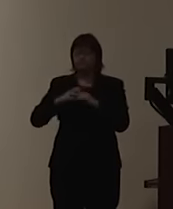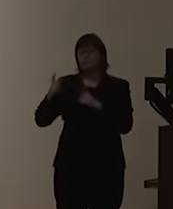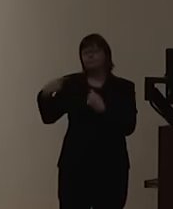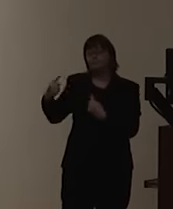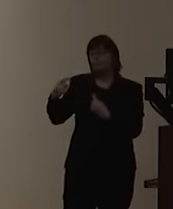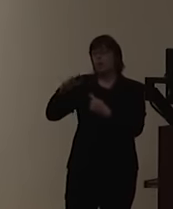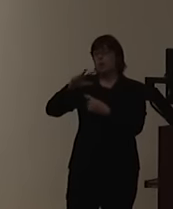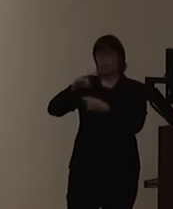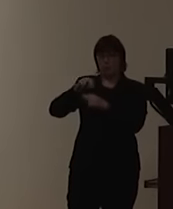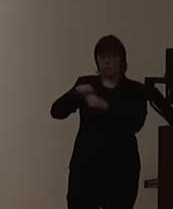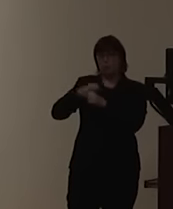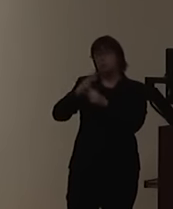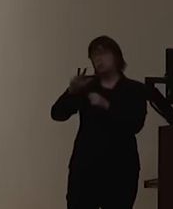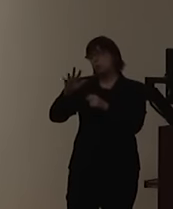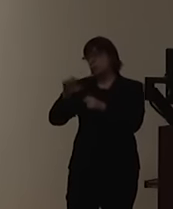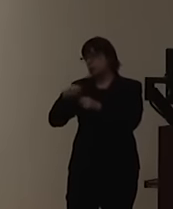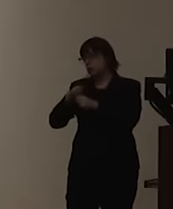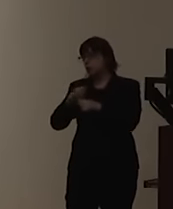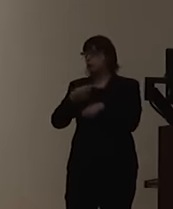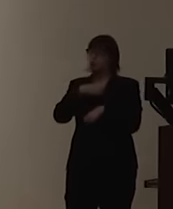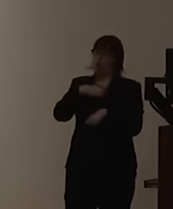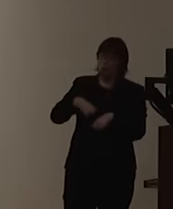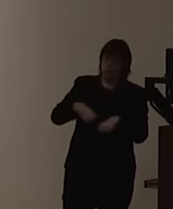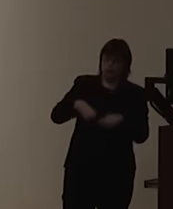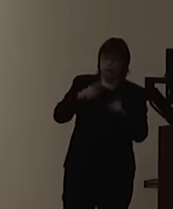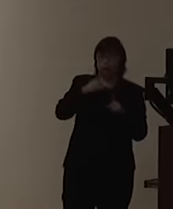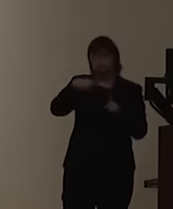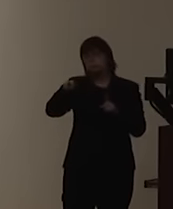or 35, however many, between Harvard and Haiti,